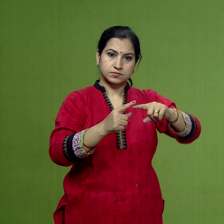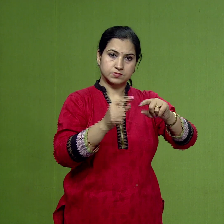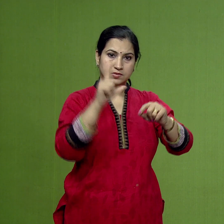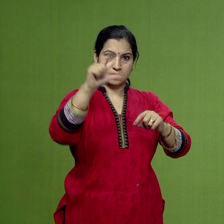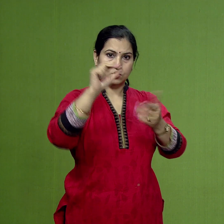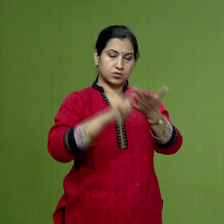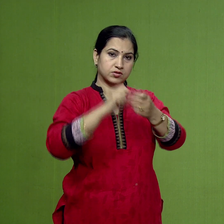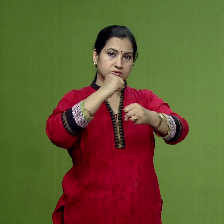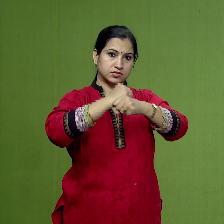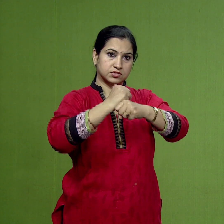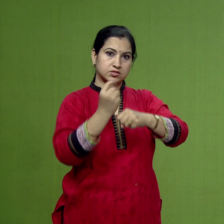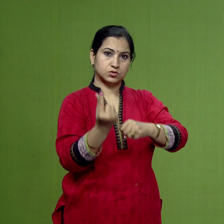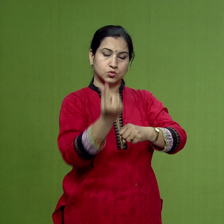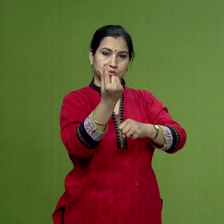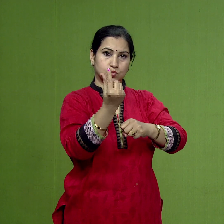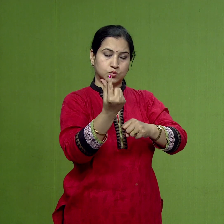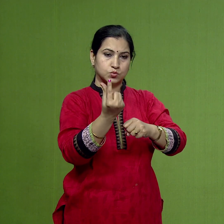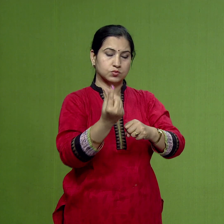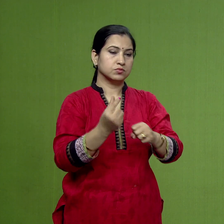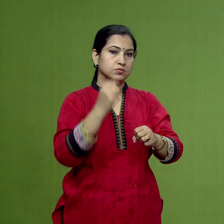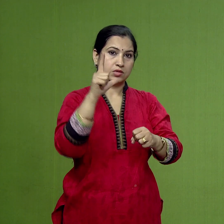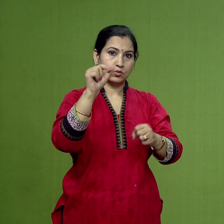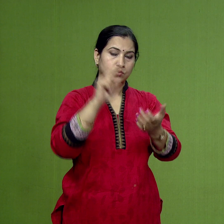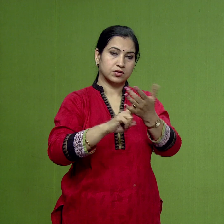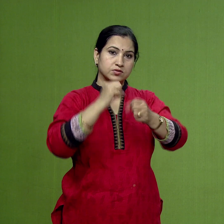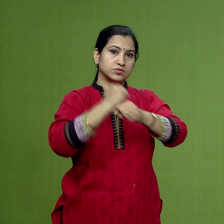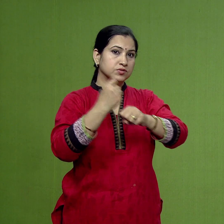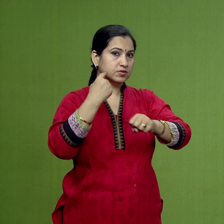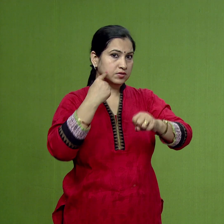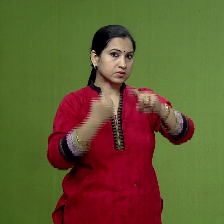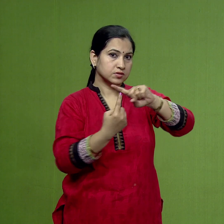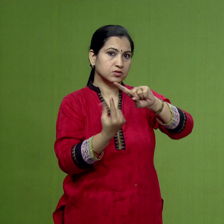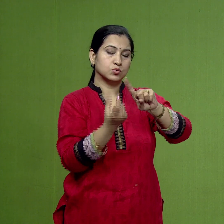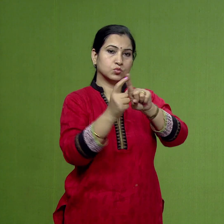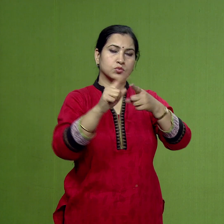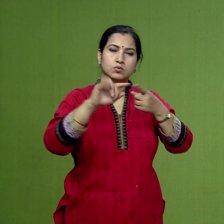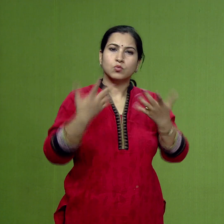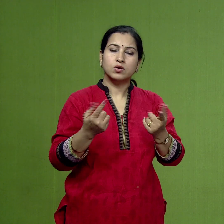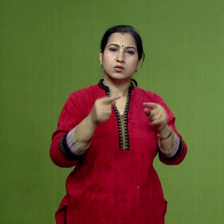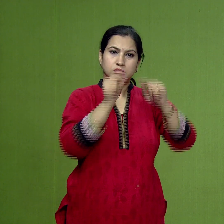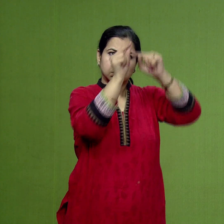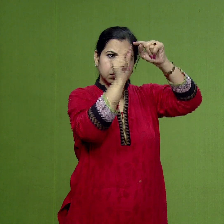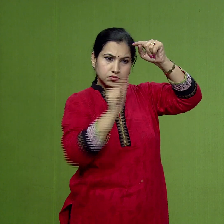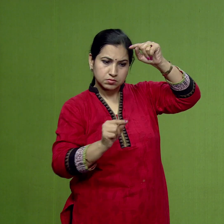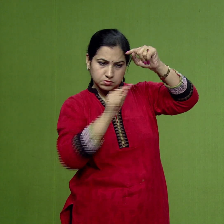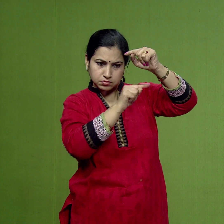latitude is the angular distance north or south from the equator of a point on the earth's